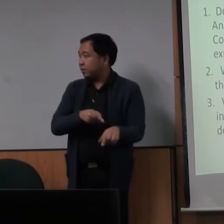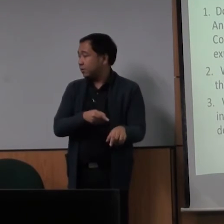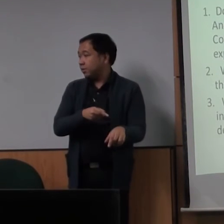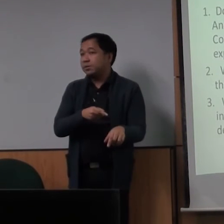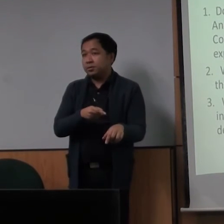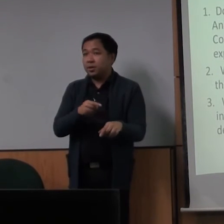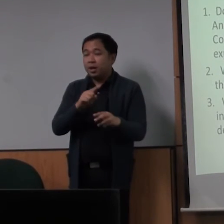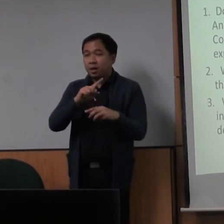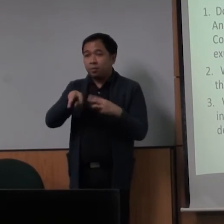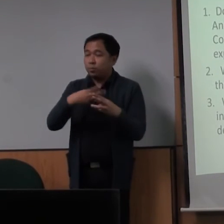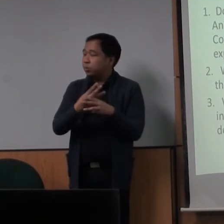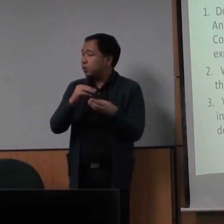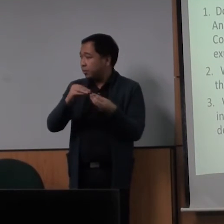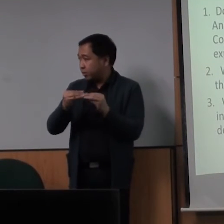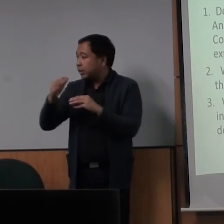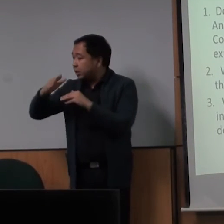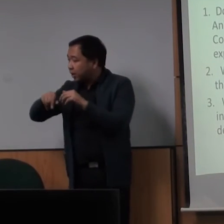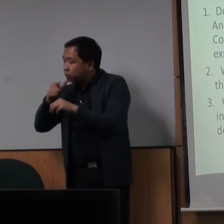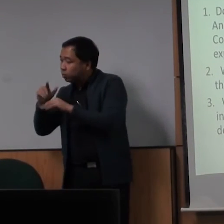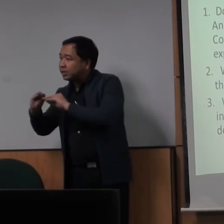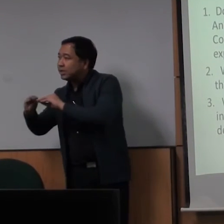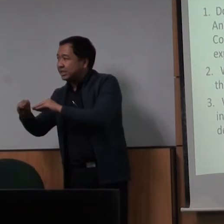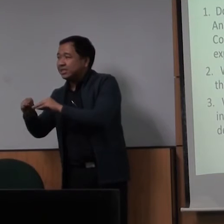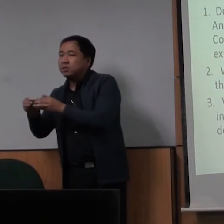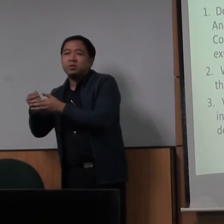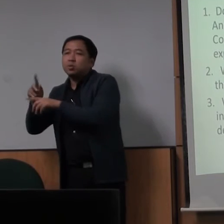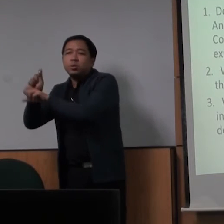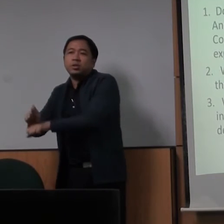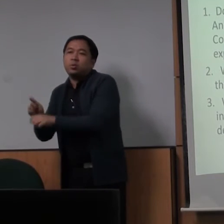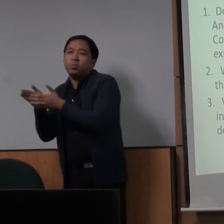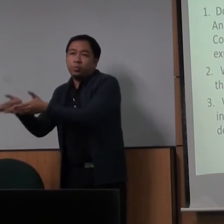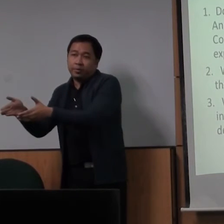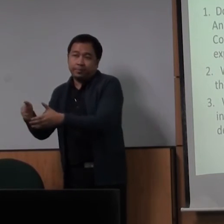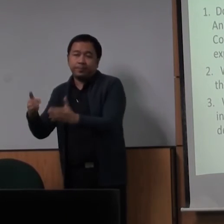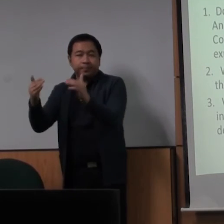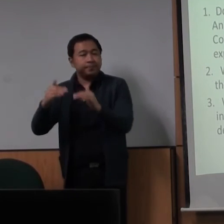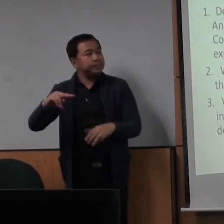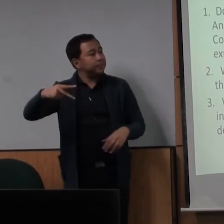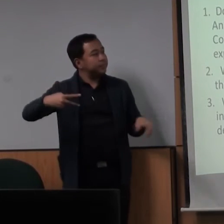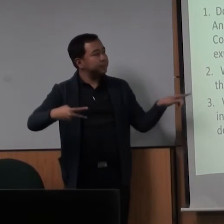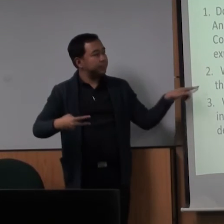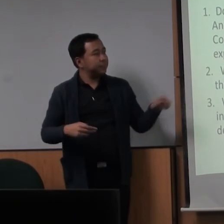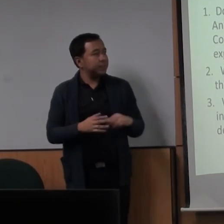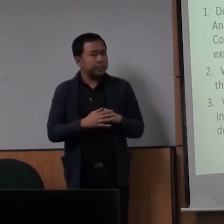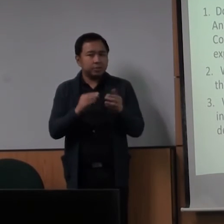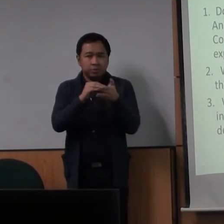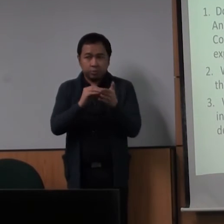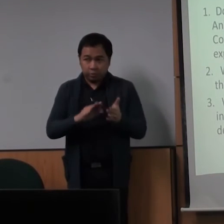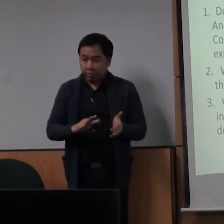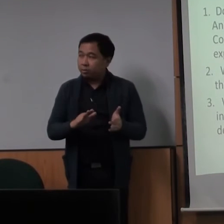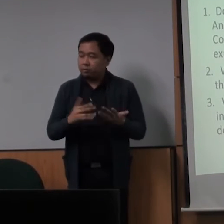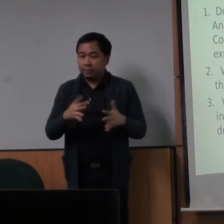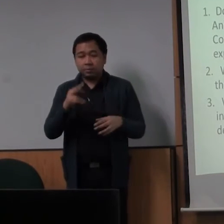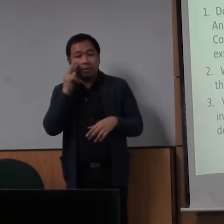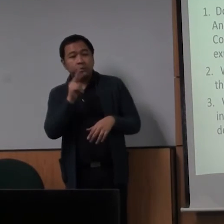traditional teaching tool? And second, what are the students' reactions regarding